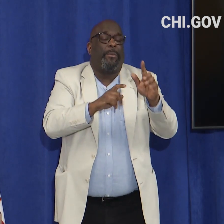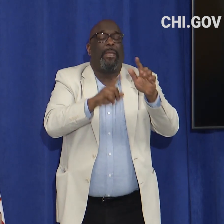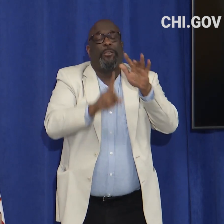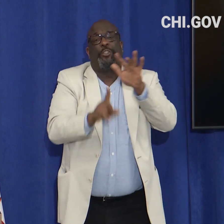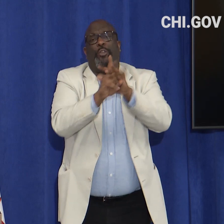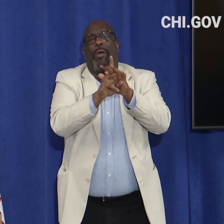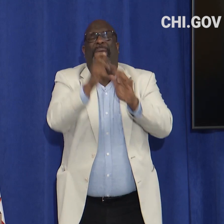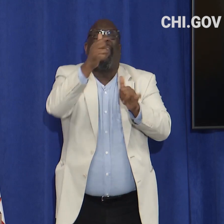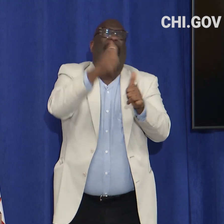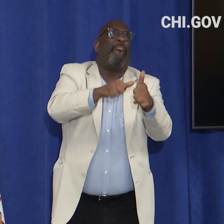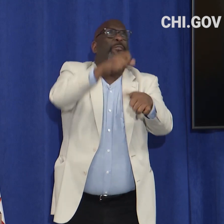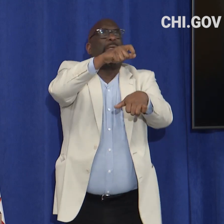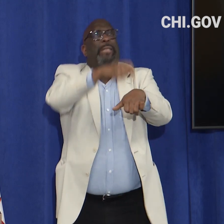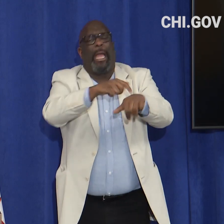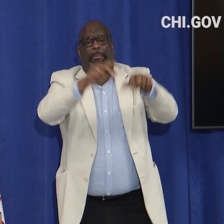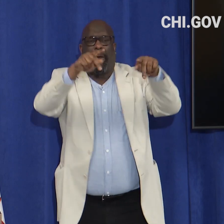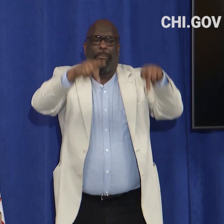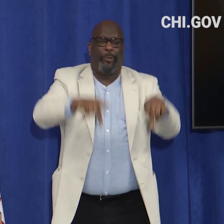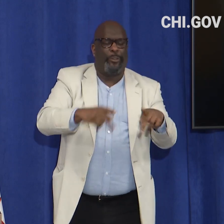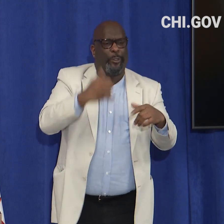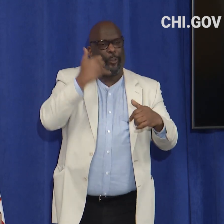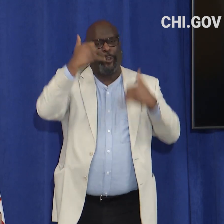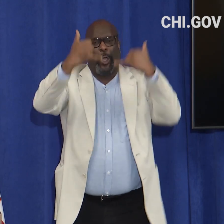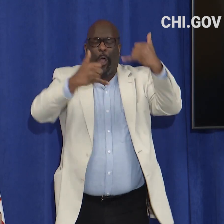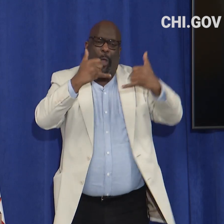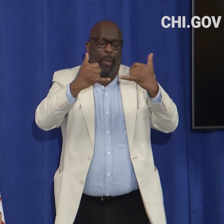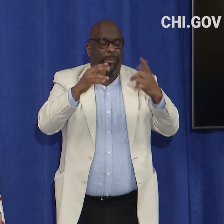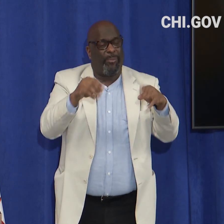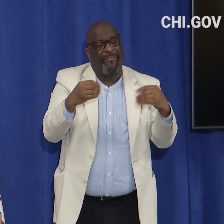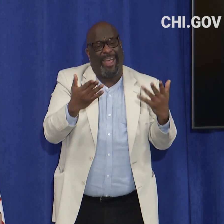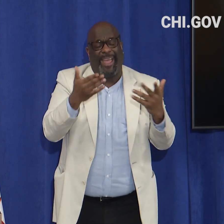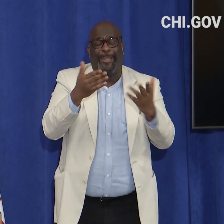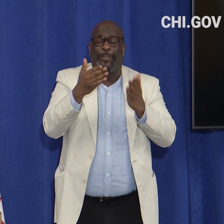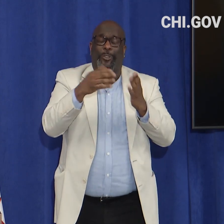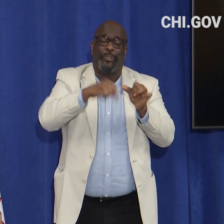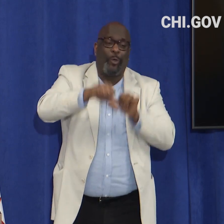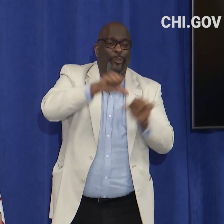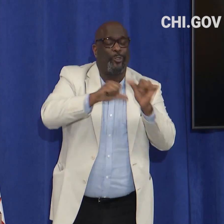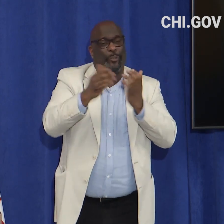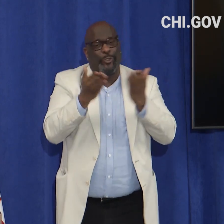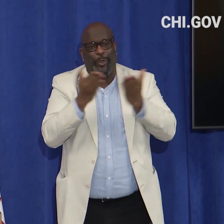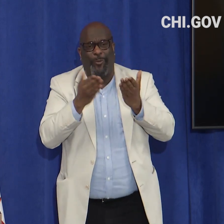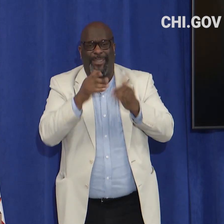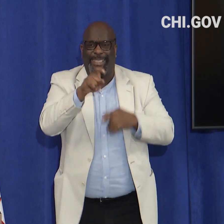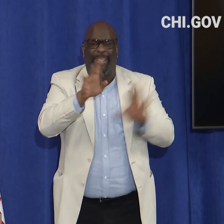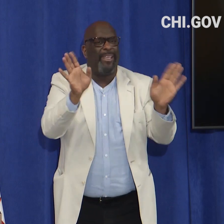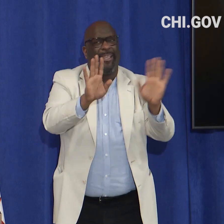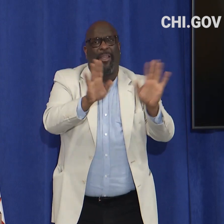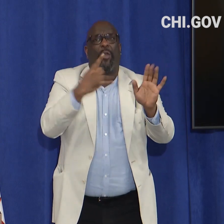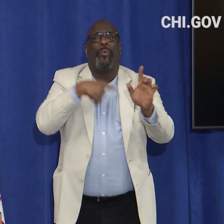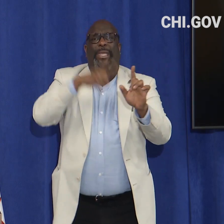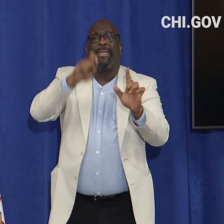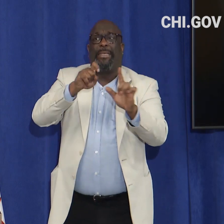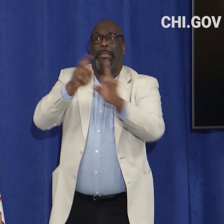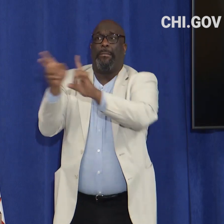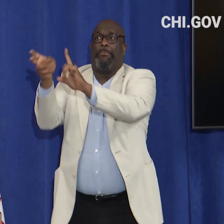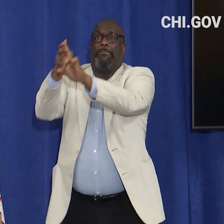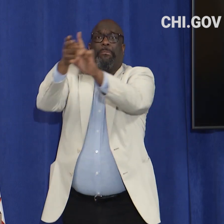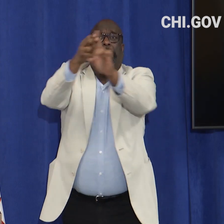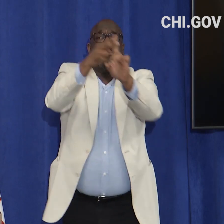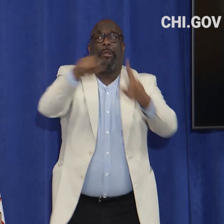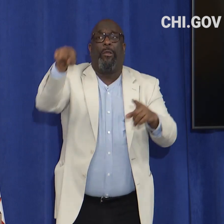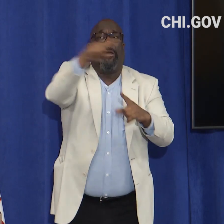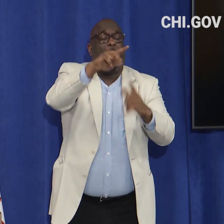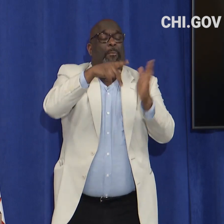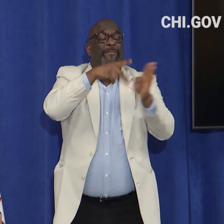to every single social services need. We need the true professionals to be doing that, which is